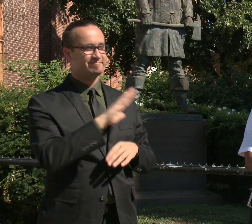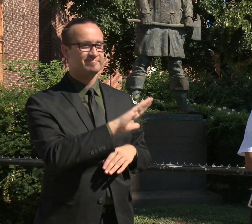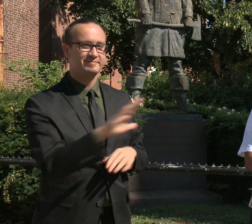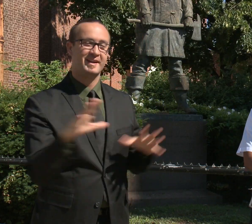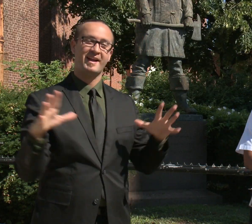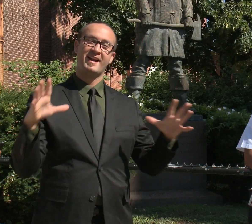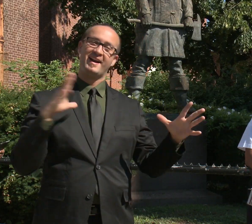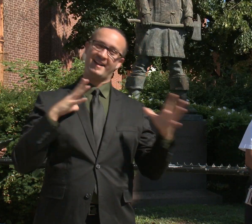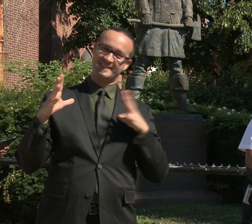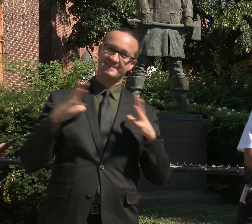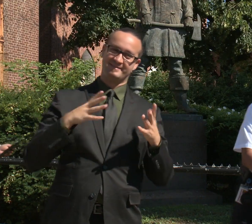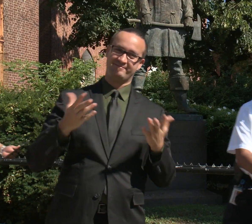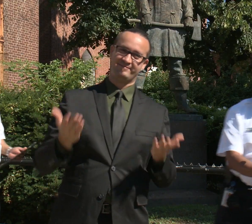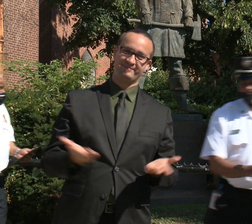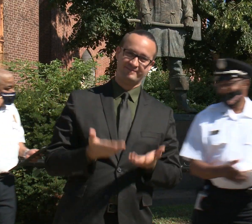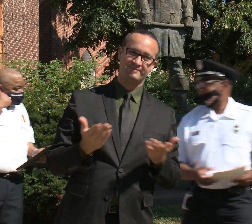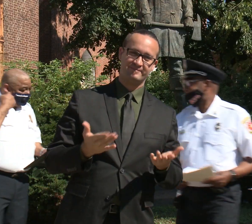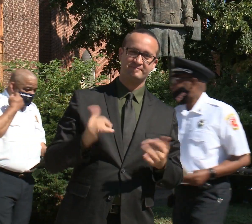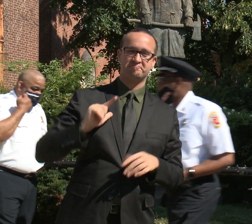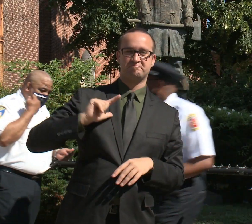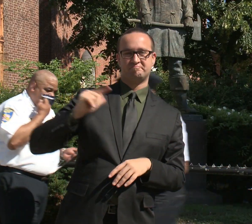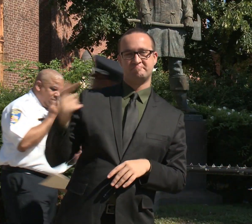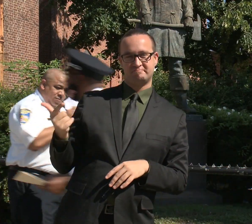over to Commissioner Harris.